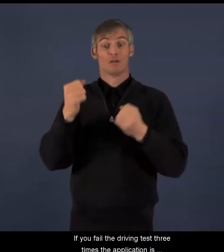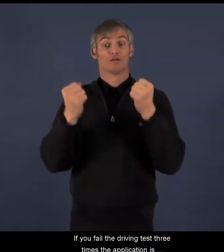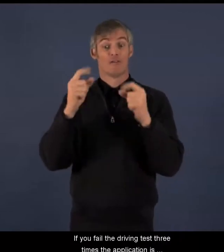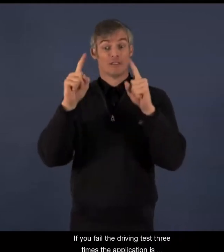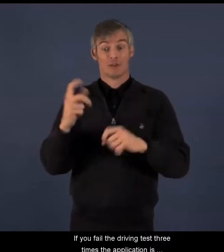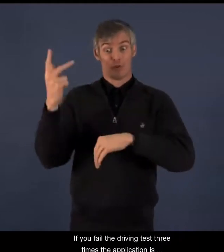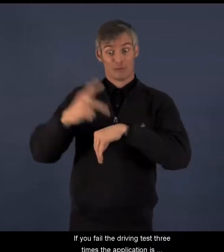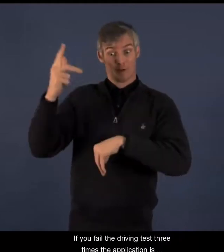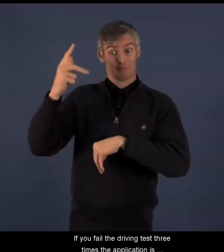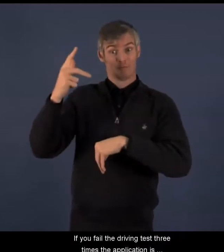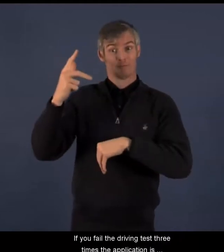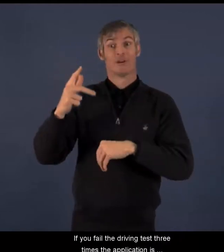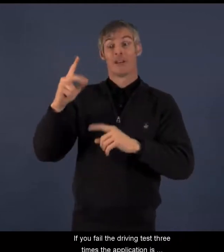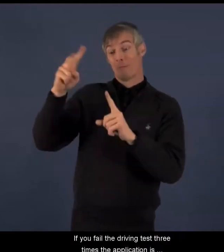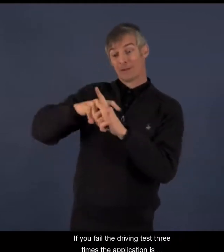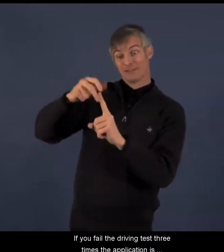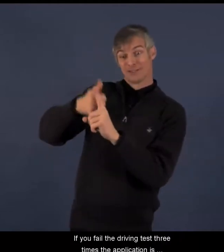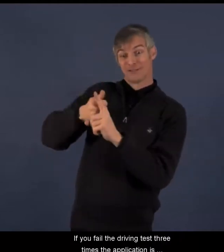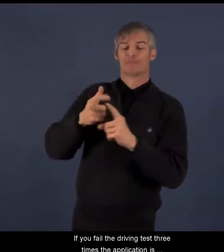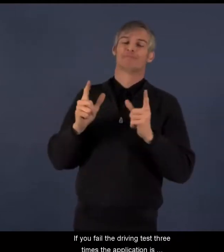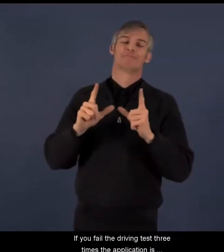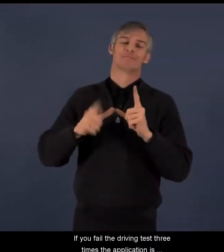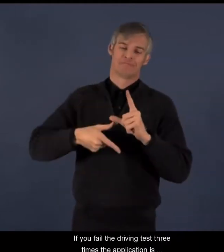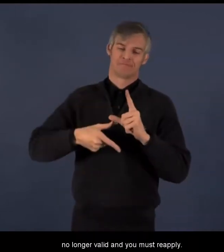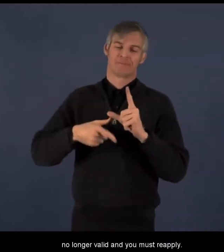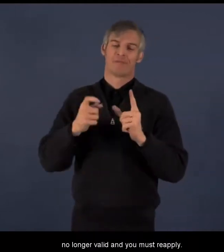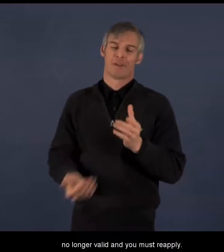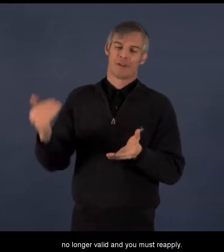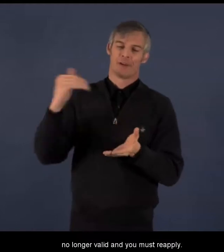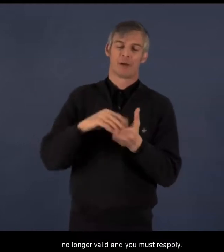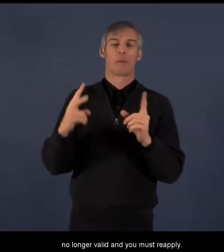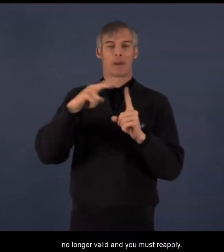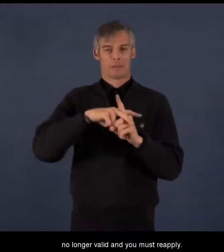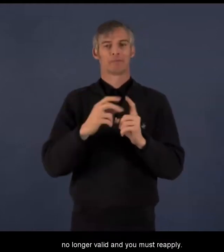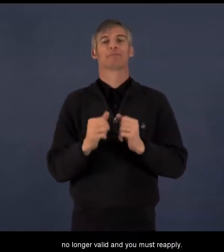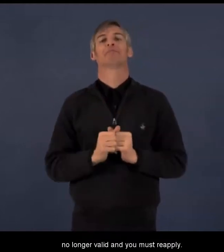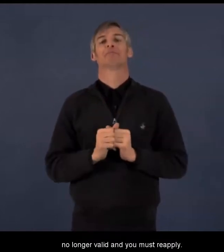you fail the driving test 3 times, the application is no longer valid and you must reapply.